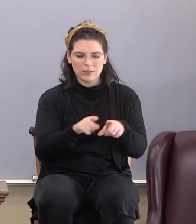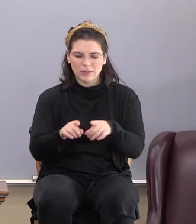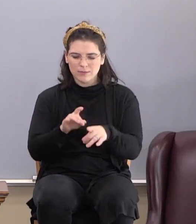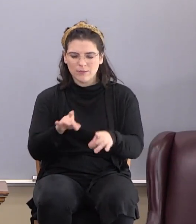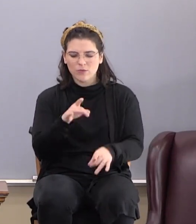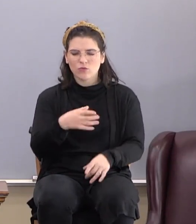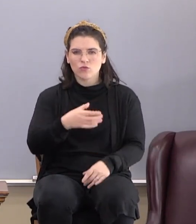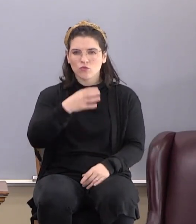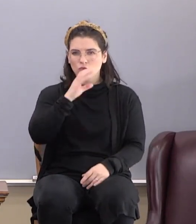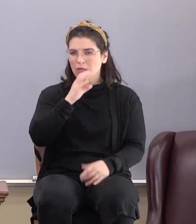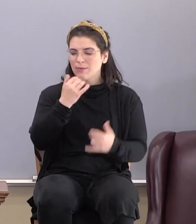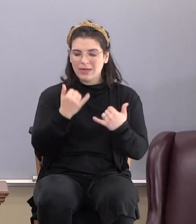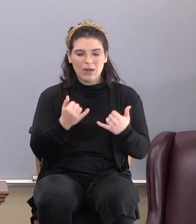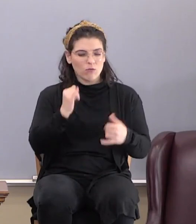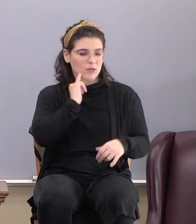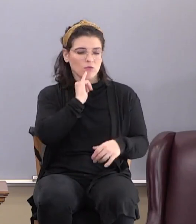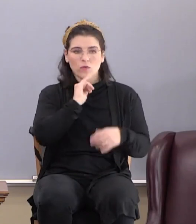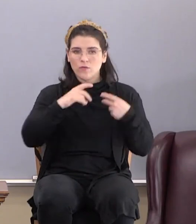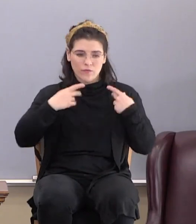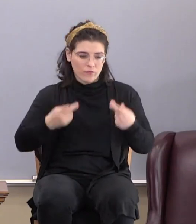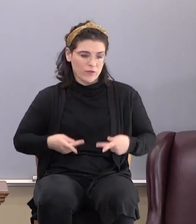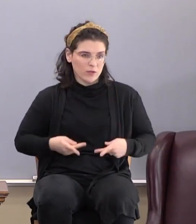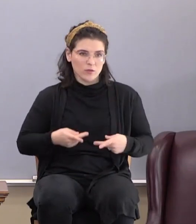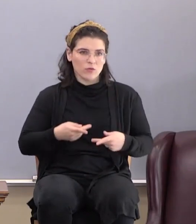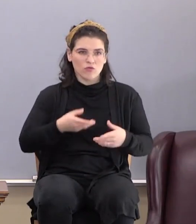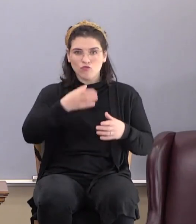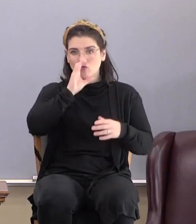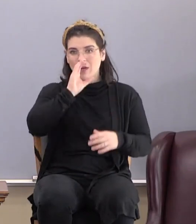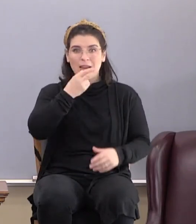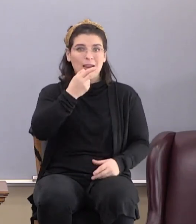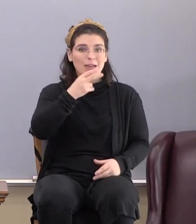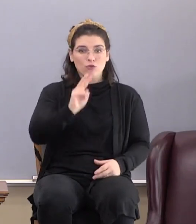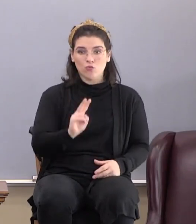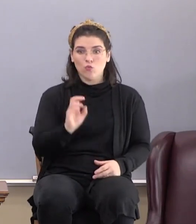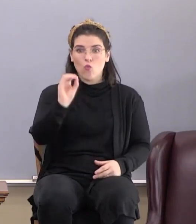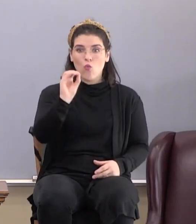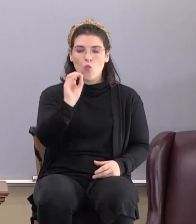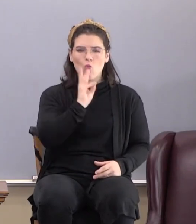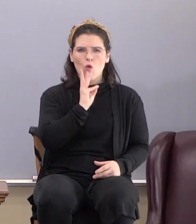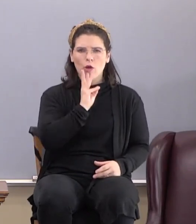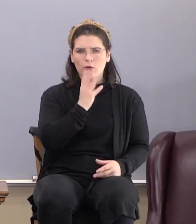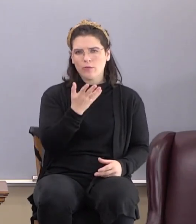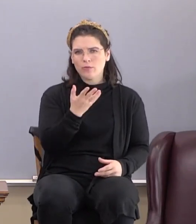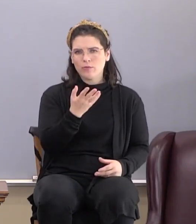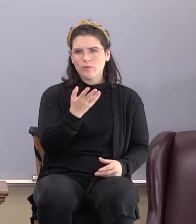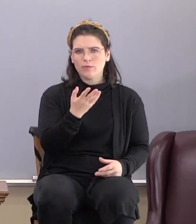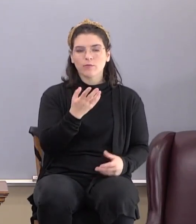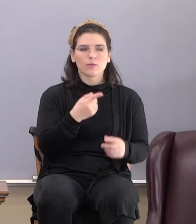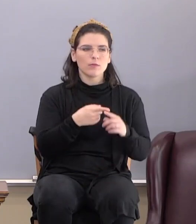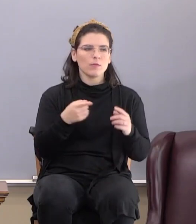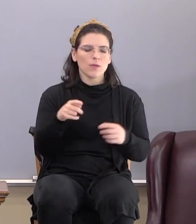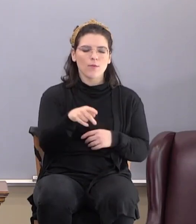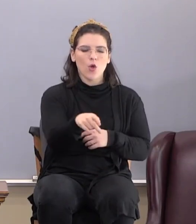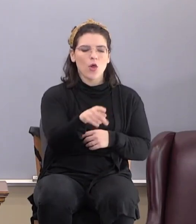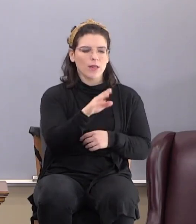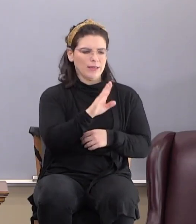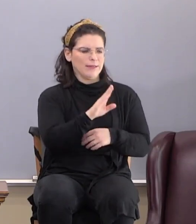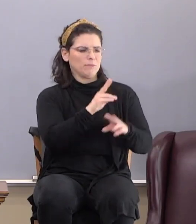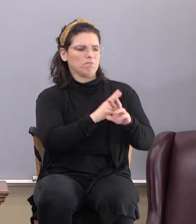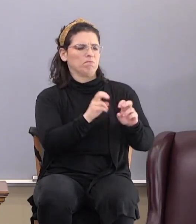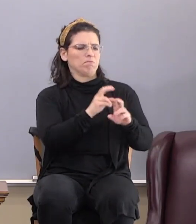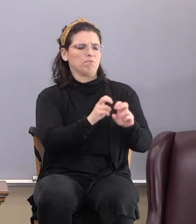Now, Israel physically, they drank literal H2O water. But Paul, his assessment, as